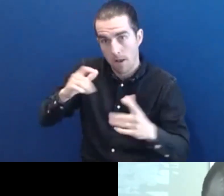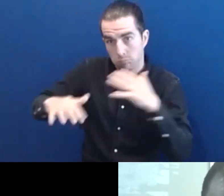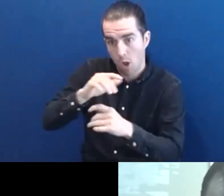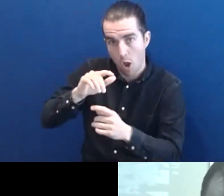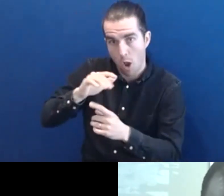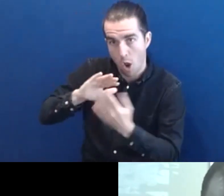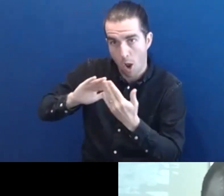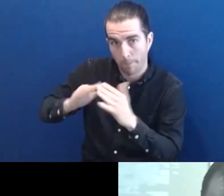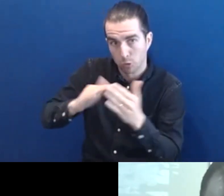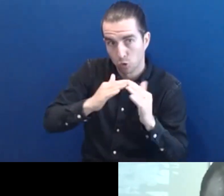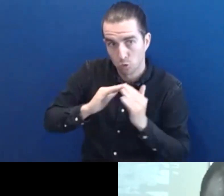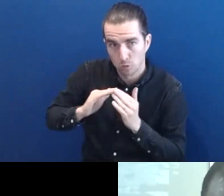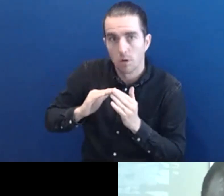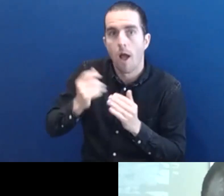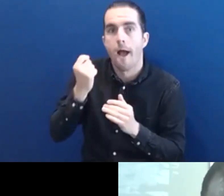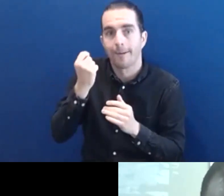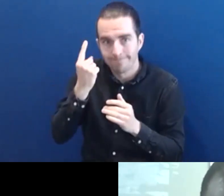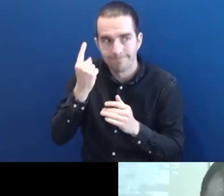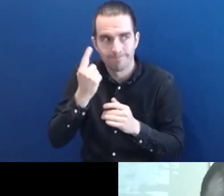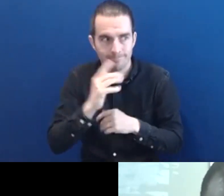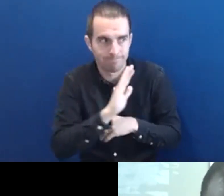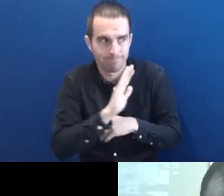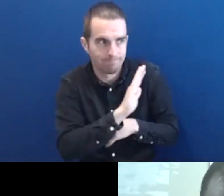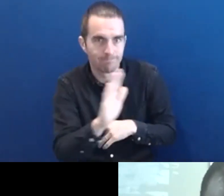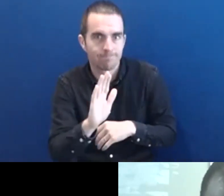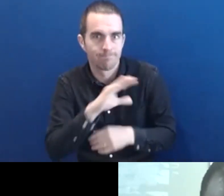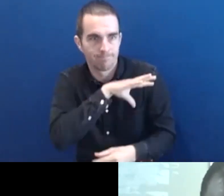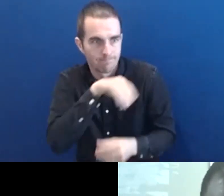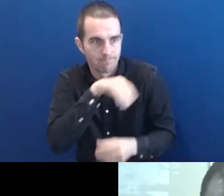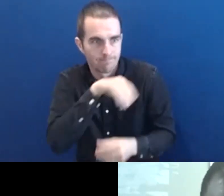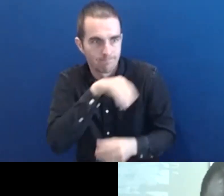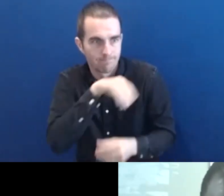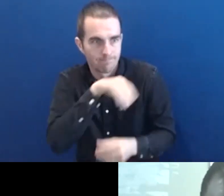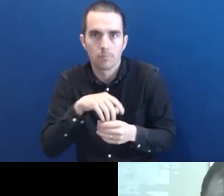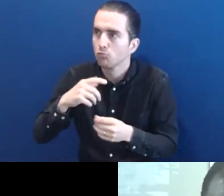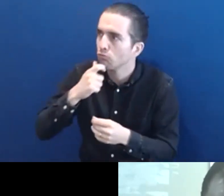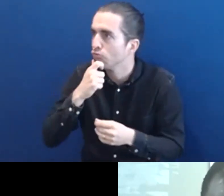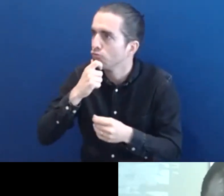Of course, sometimes back, people with disabilities,